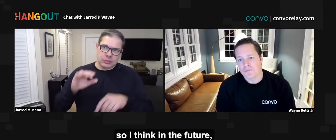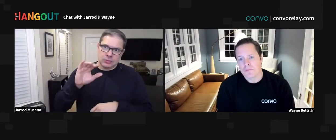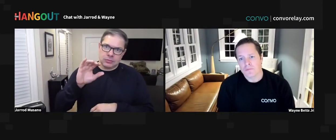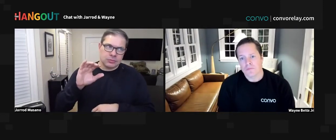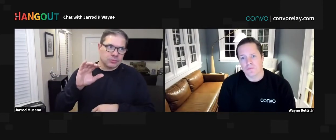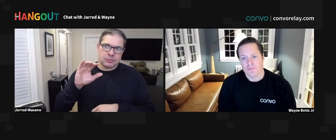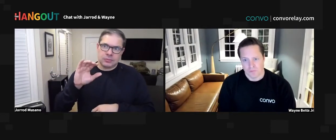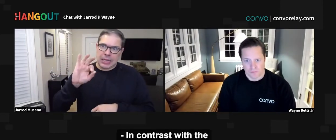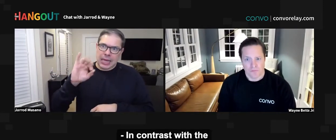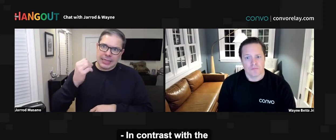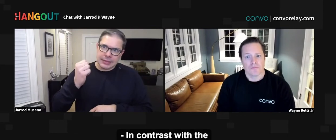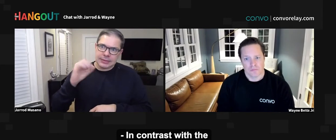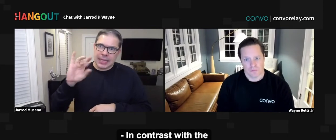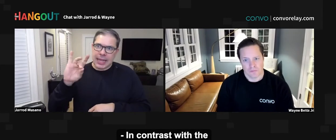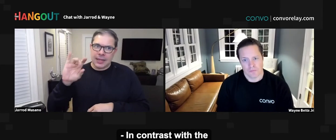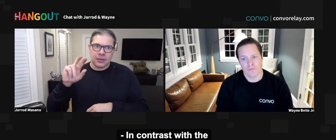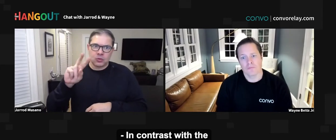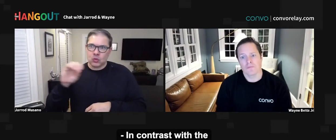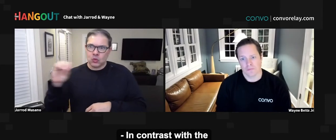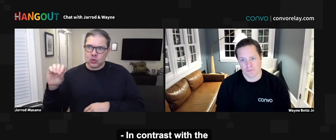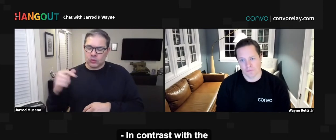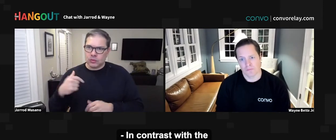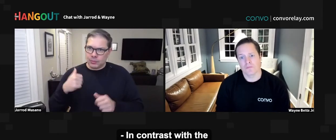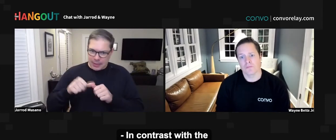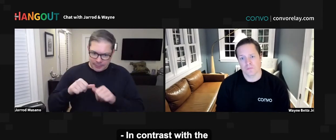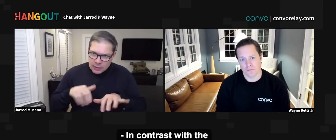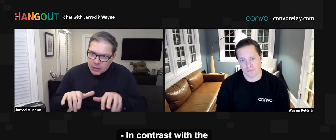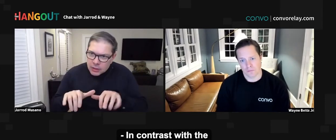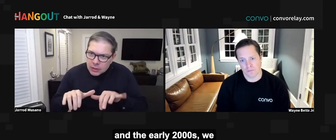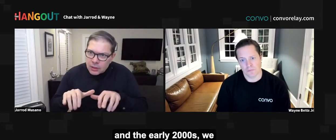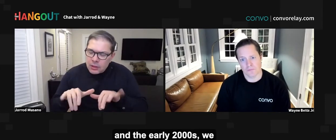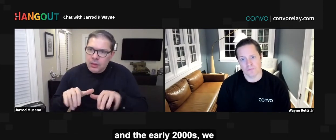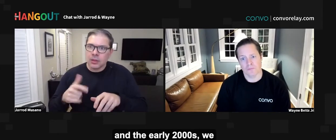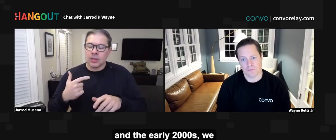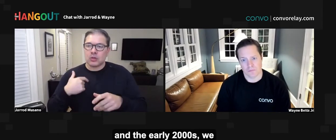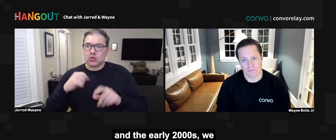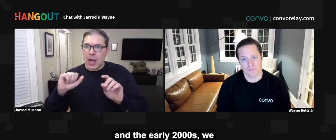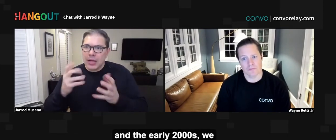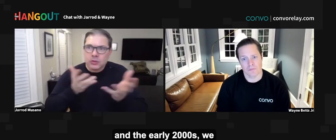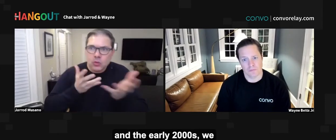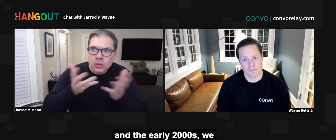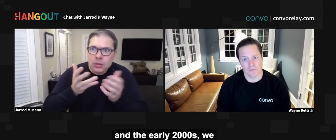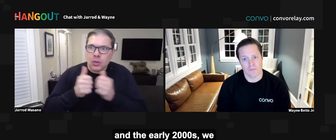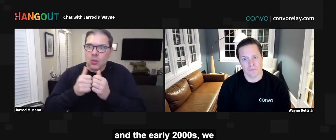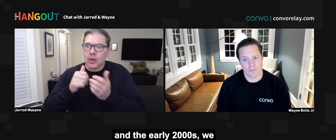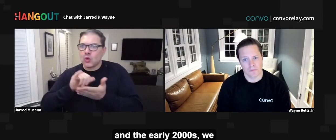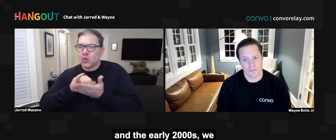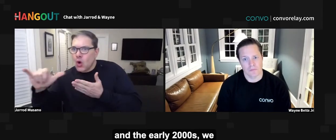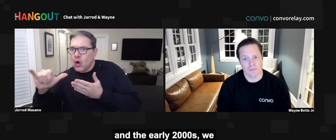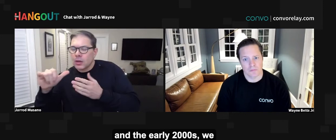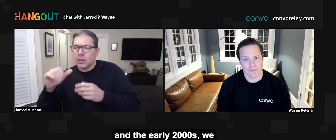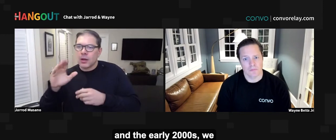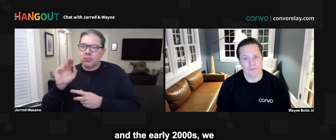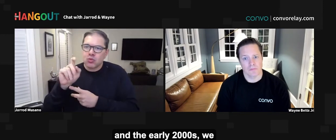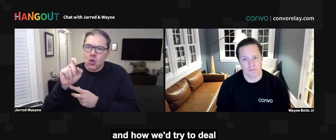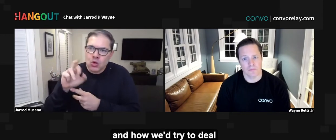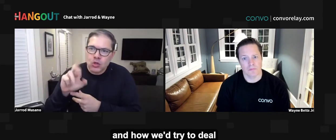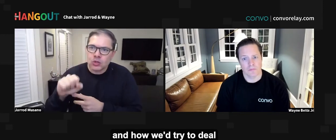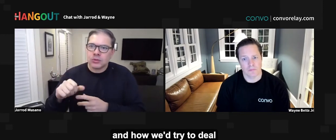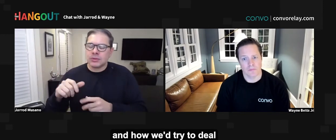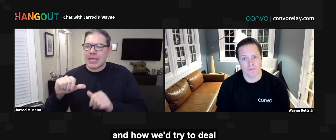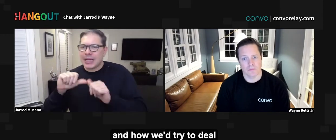see. in contrast to with what it was in the 90s and the early 2000s, we had to type it all